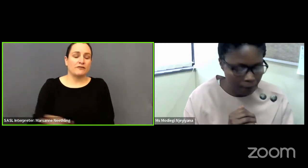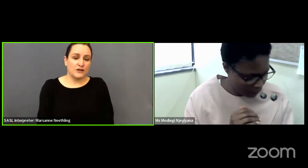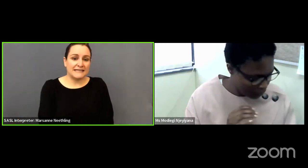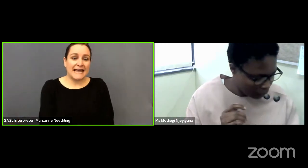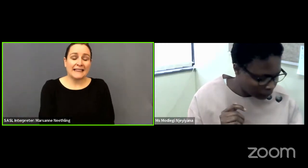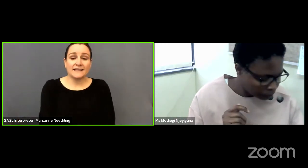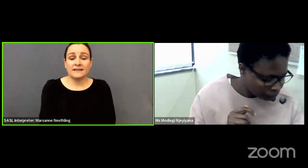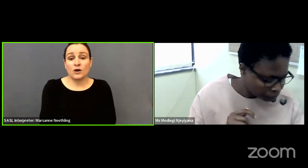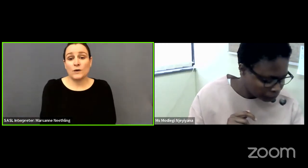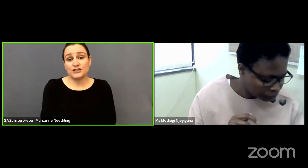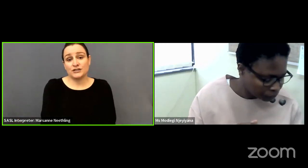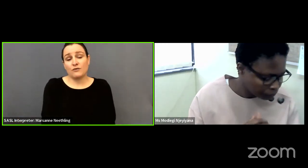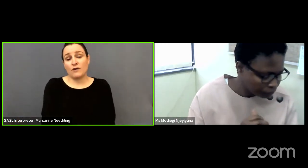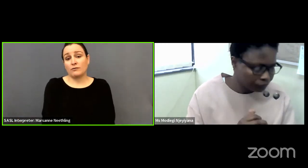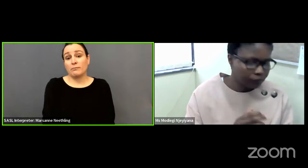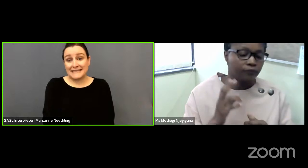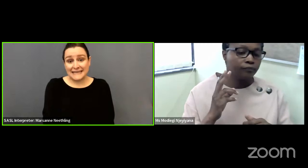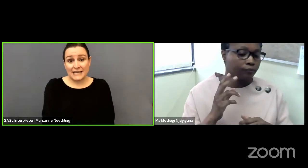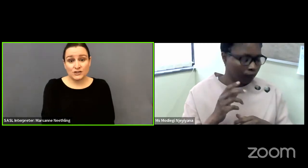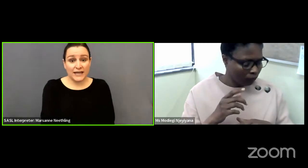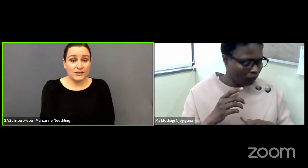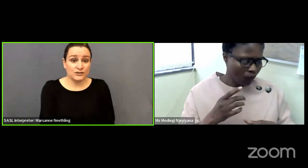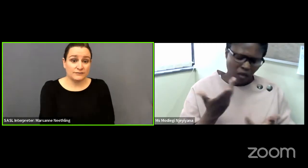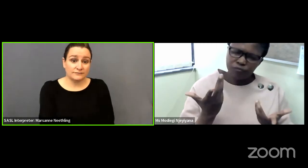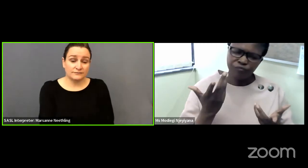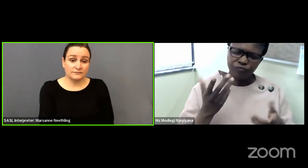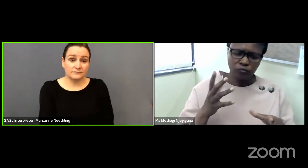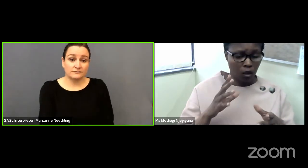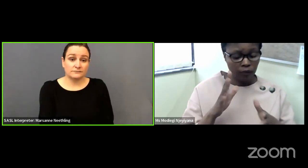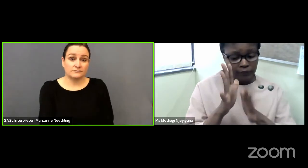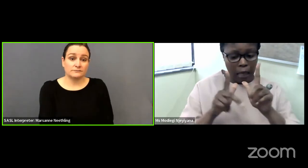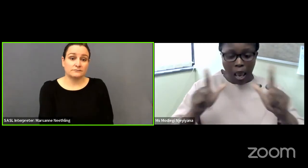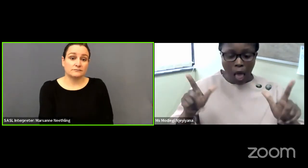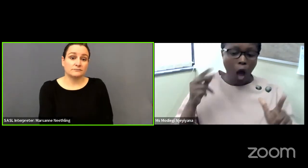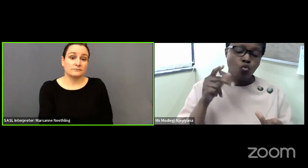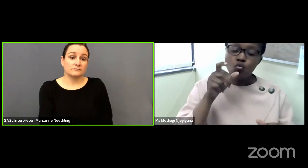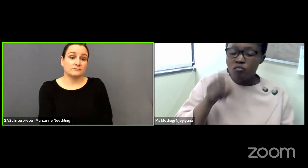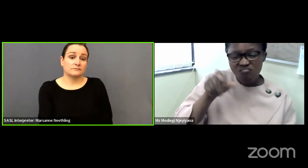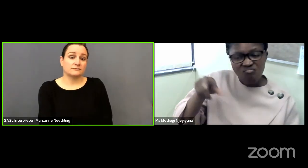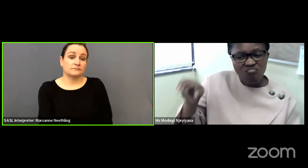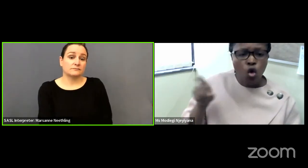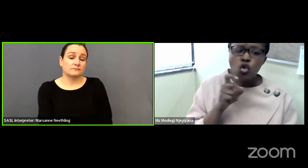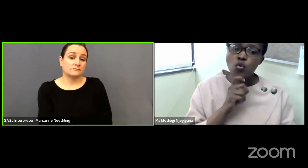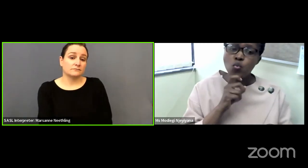Let's look firstly at the question around basic education.